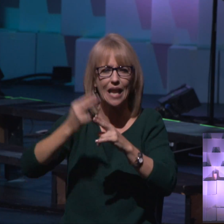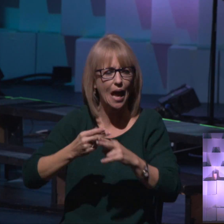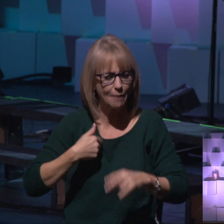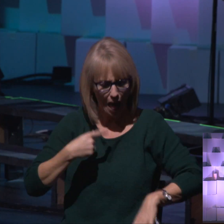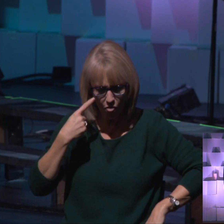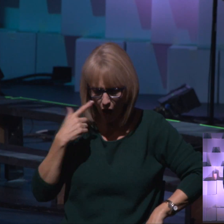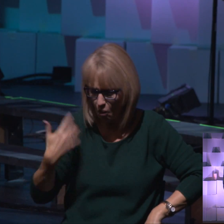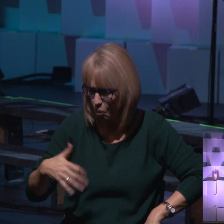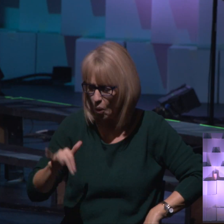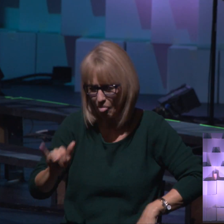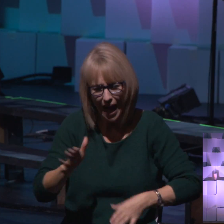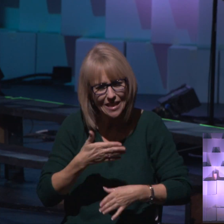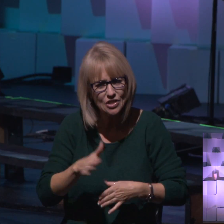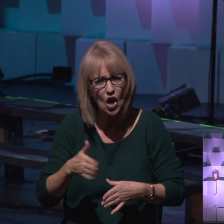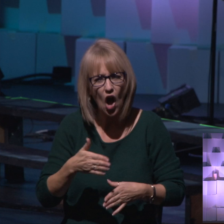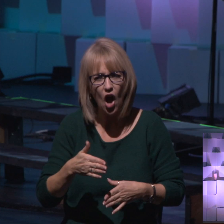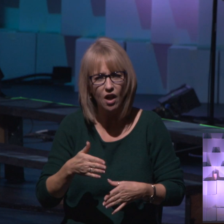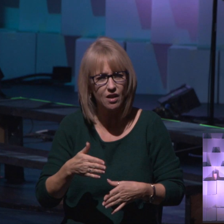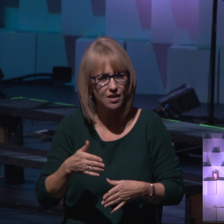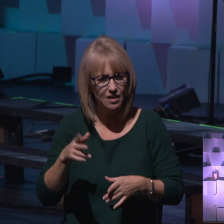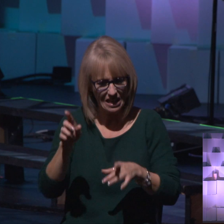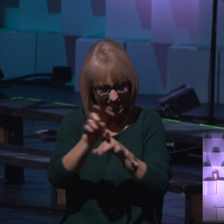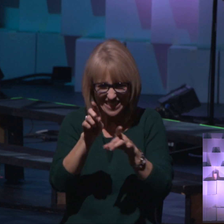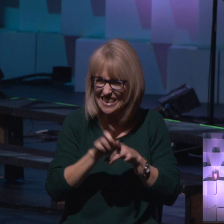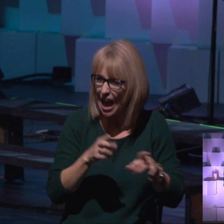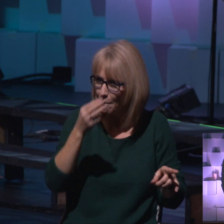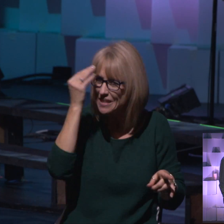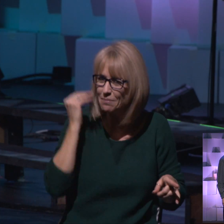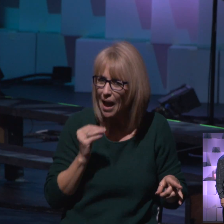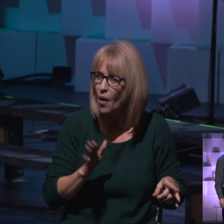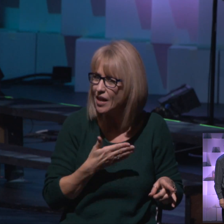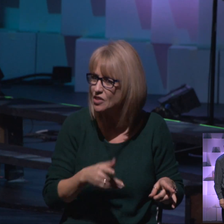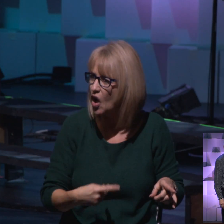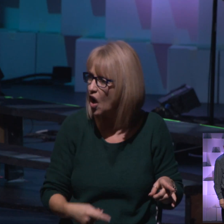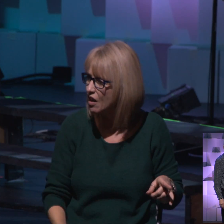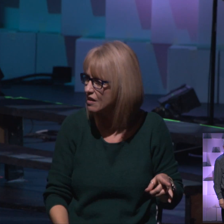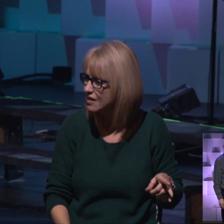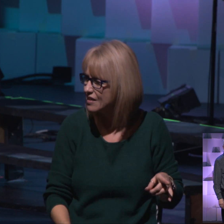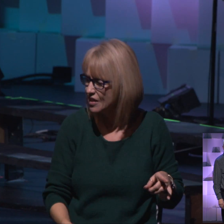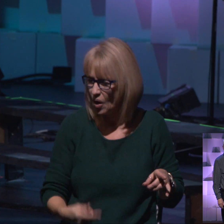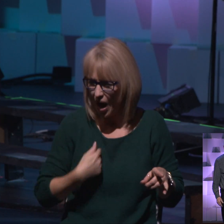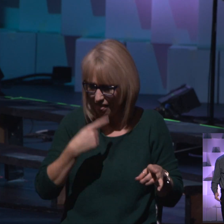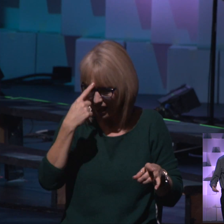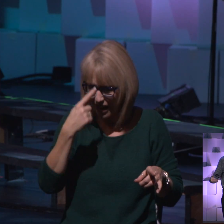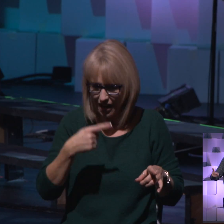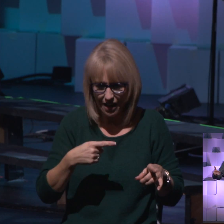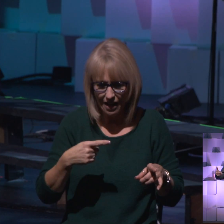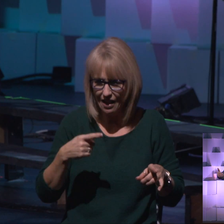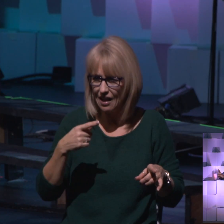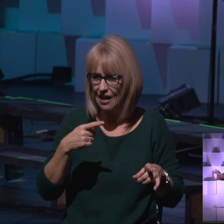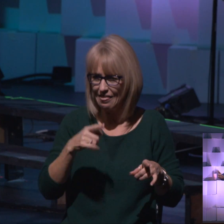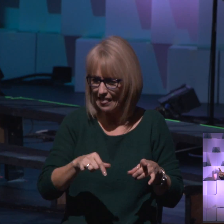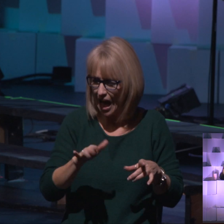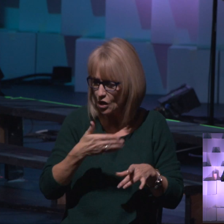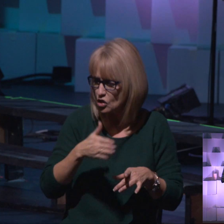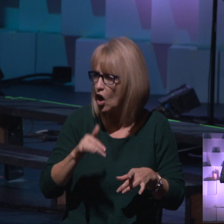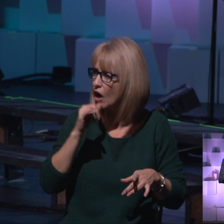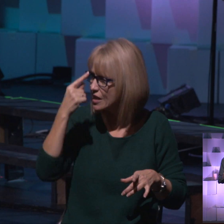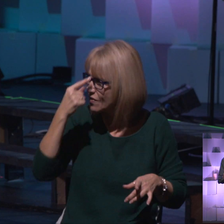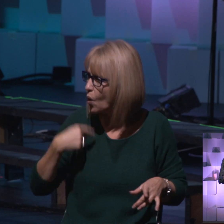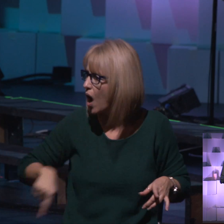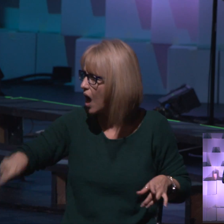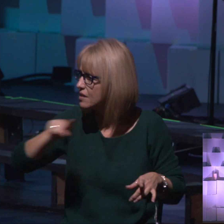I think, that sounds like who Mary is, or someone who's important. But according to God's word, that is